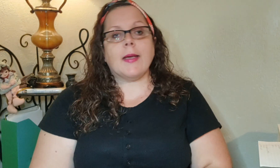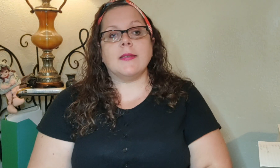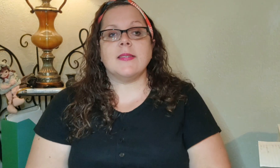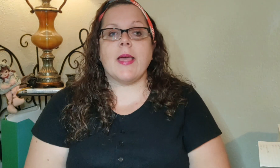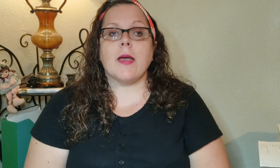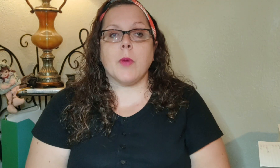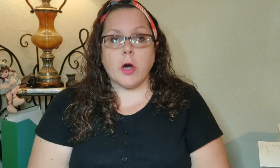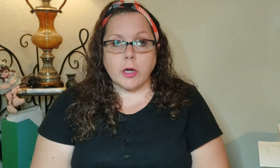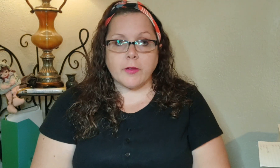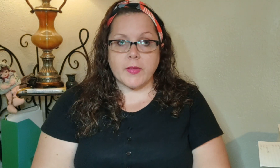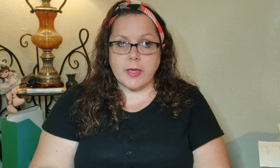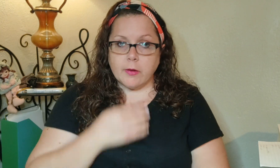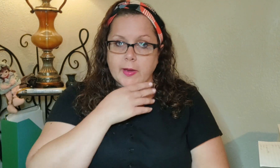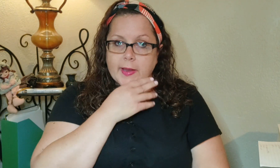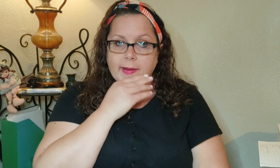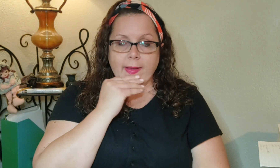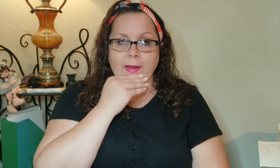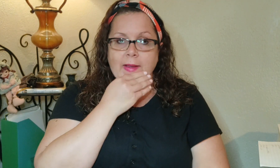And to say I'm hard of hearing,